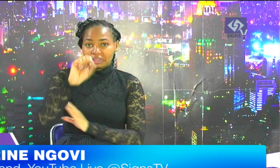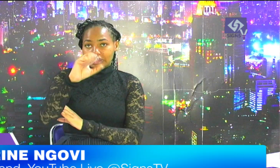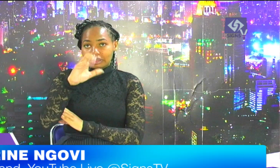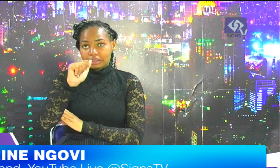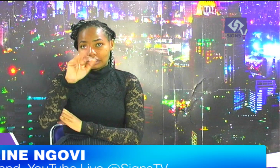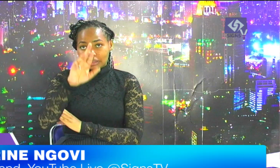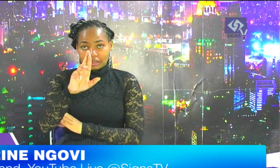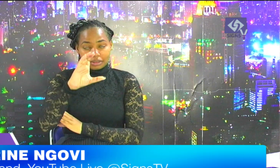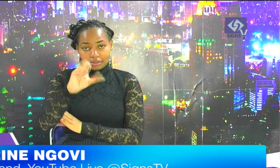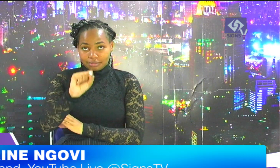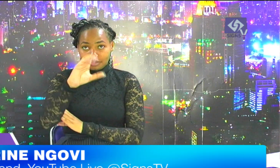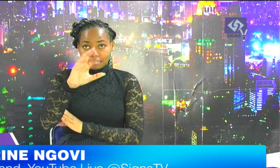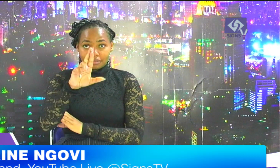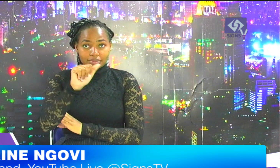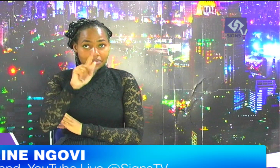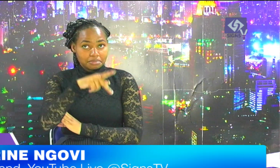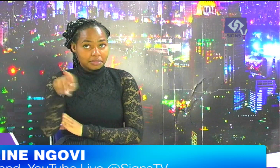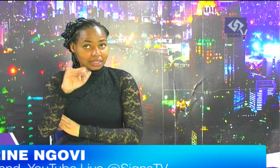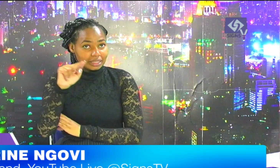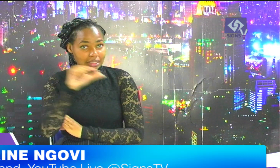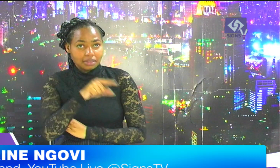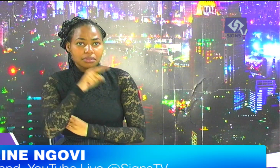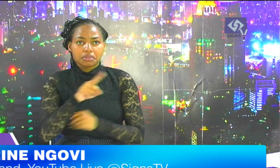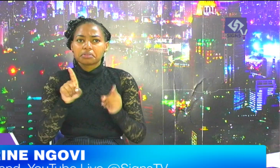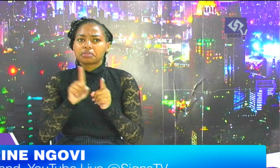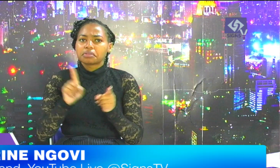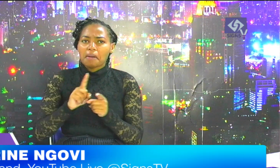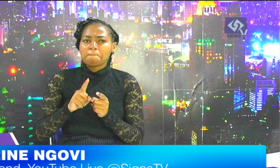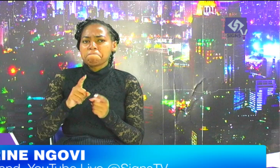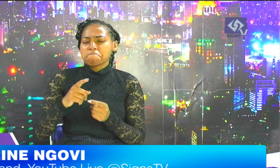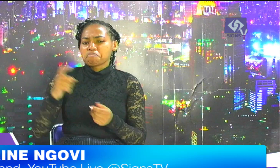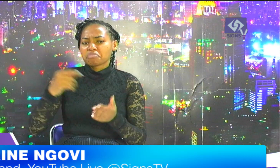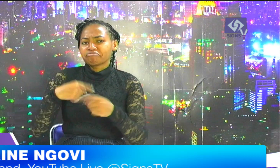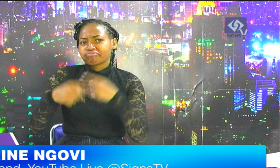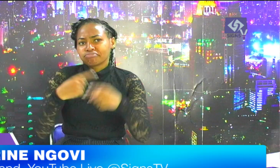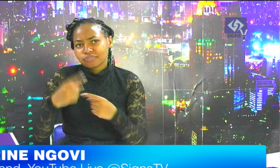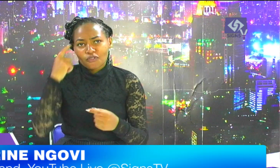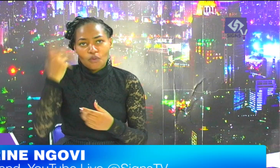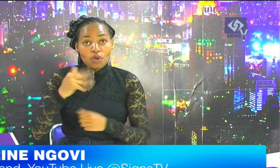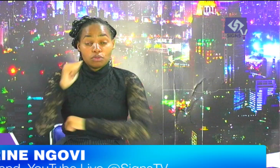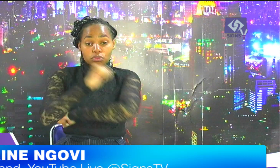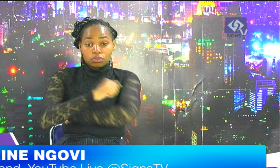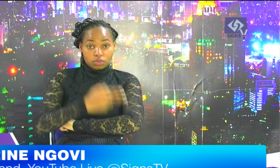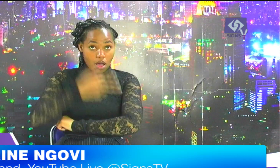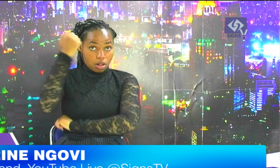President Working Group had recommended scrapping the categorization of secondary schools and